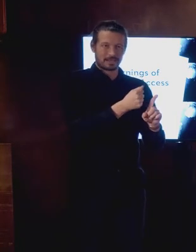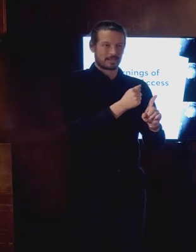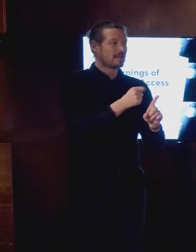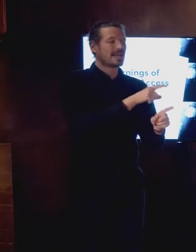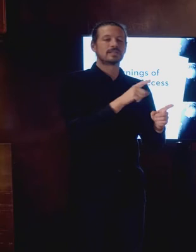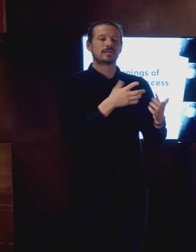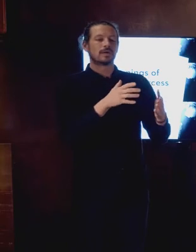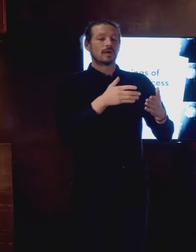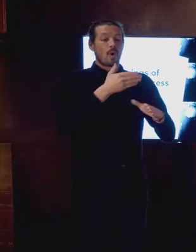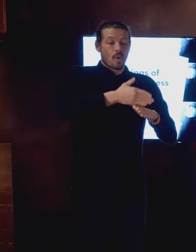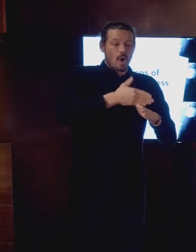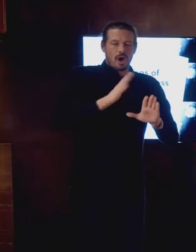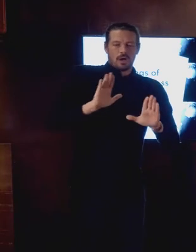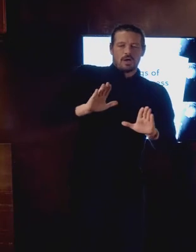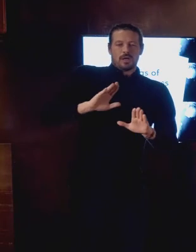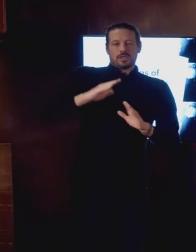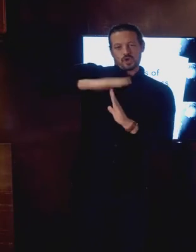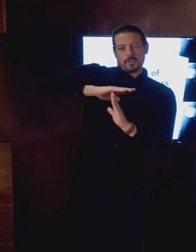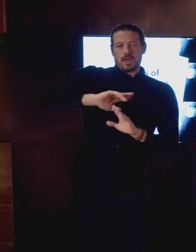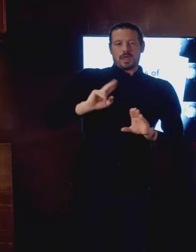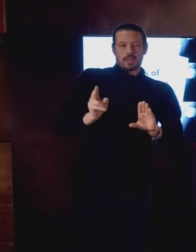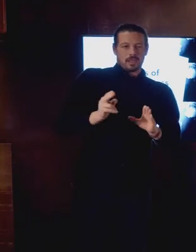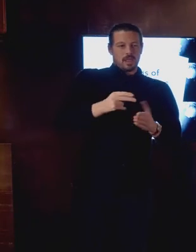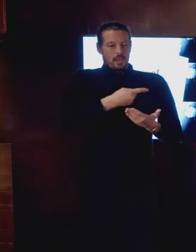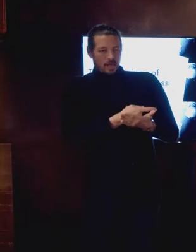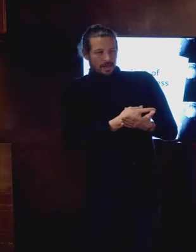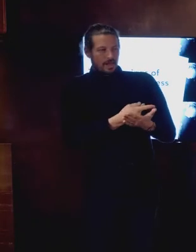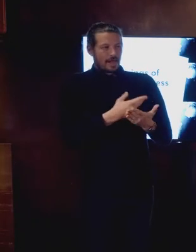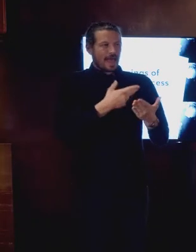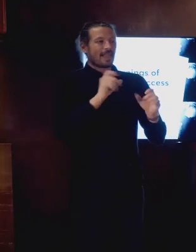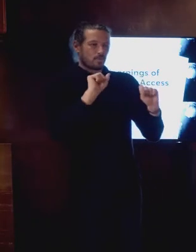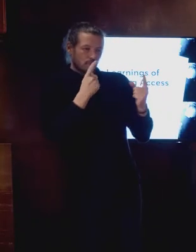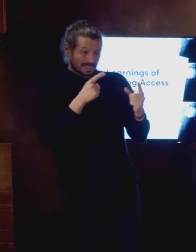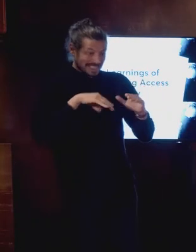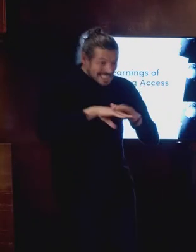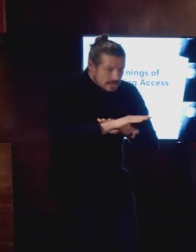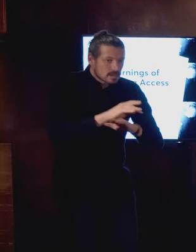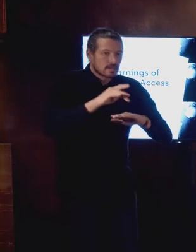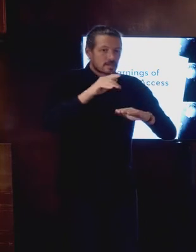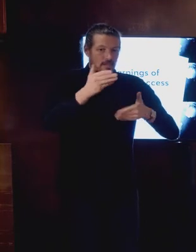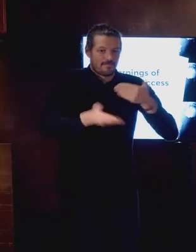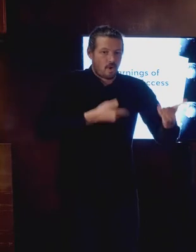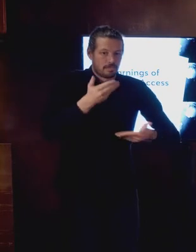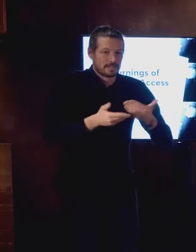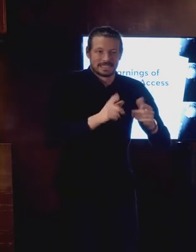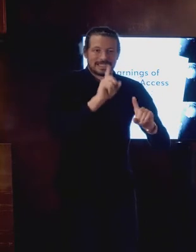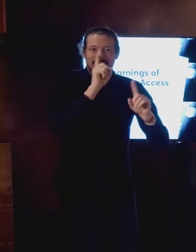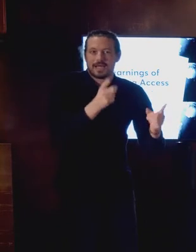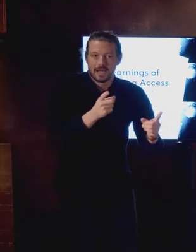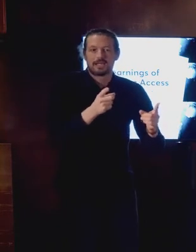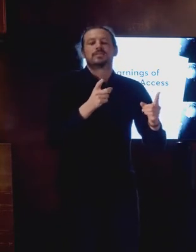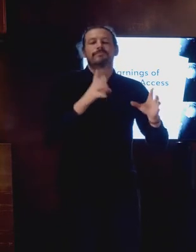keep lying down during the process. And then we slowly realised she wouldn't be able to physically be in the show. So then we wanted her in the show, so we filmed